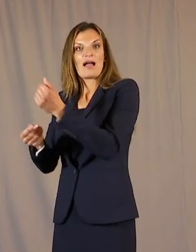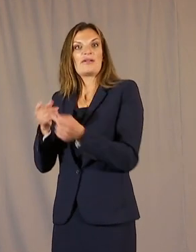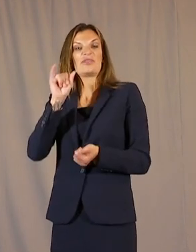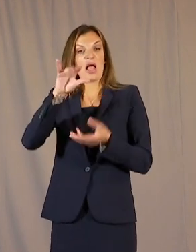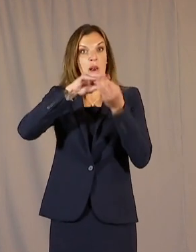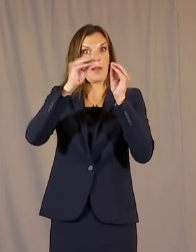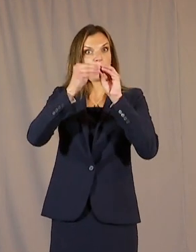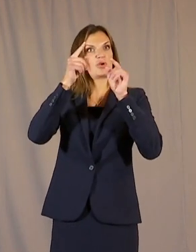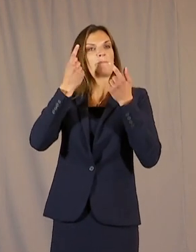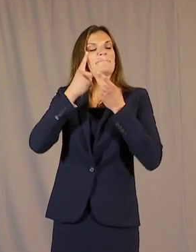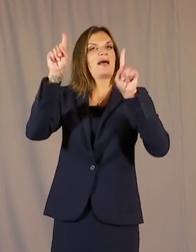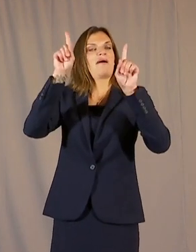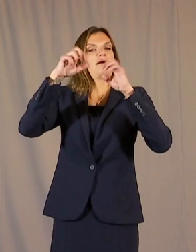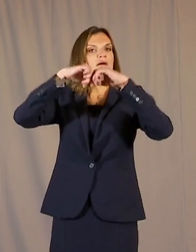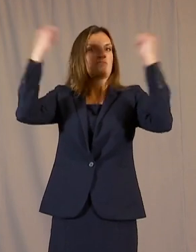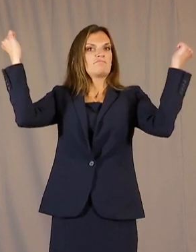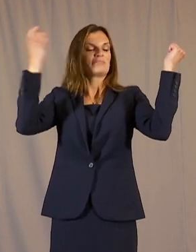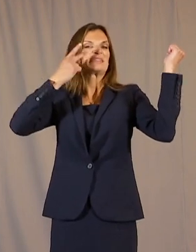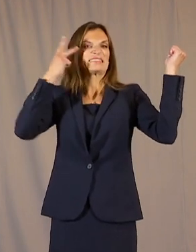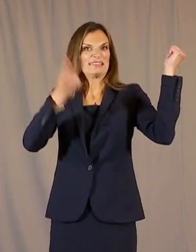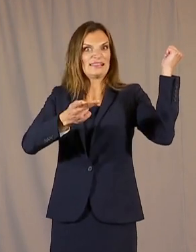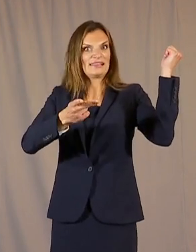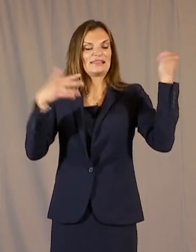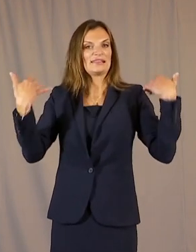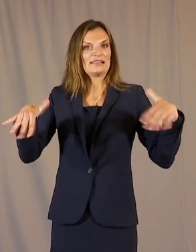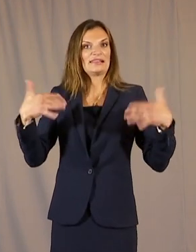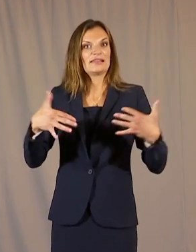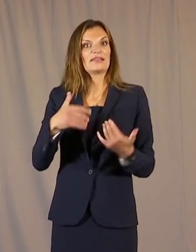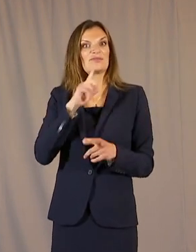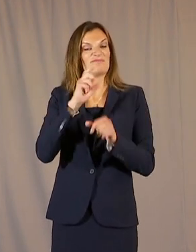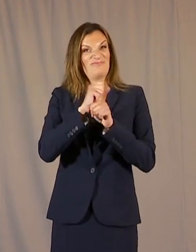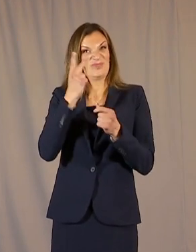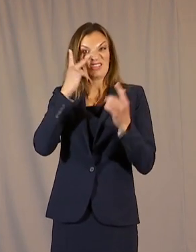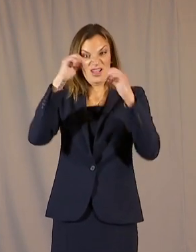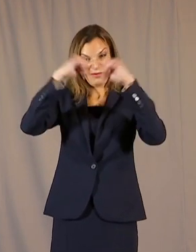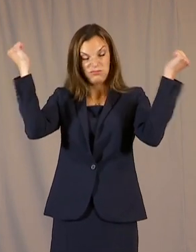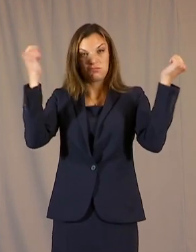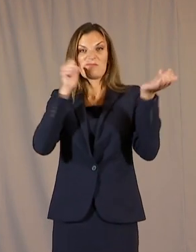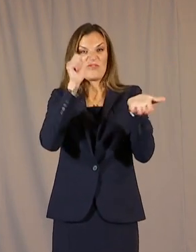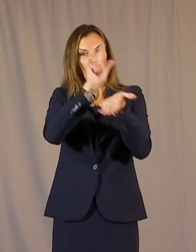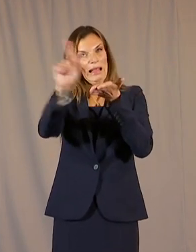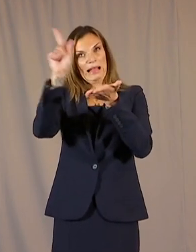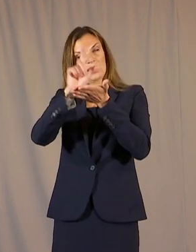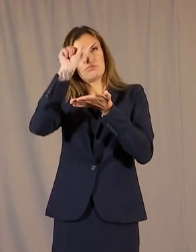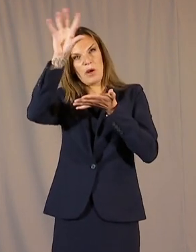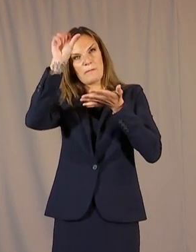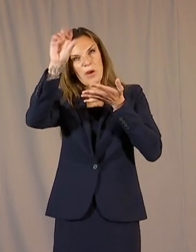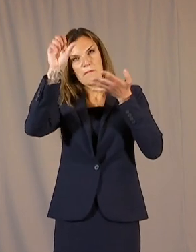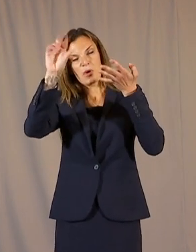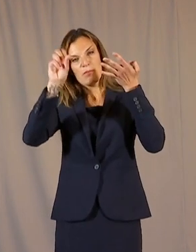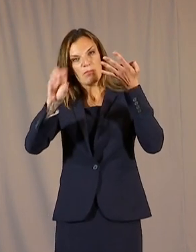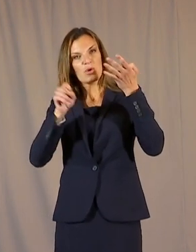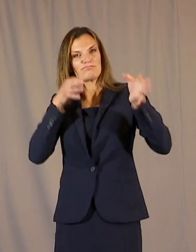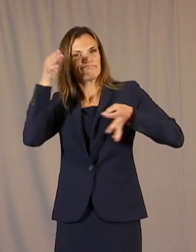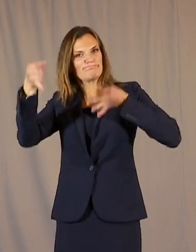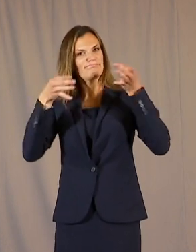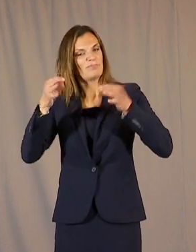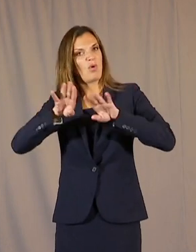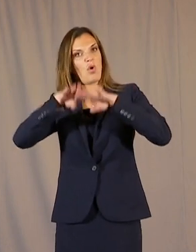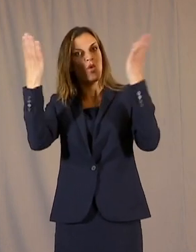the tragedy of it all was right in front of our face on a weekly basis. And that reinforced our commitment to do